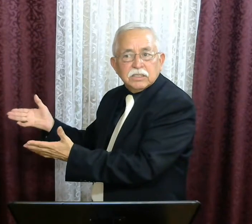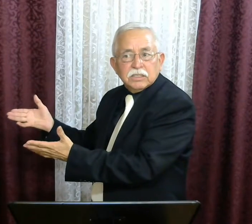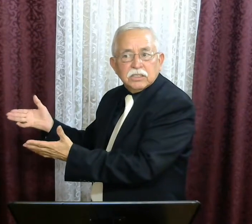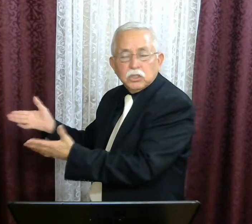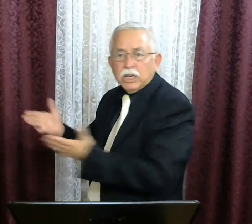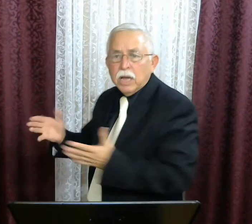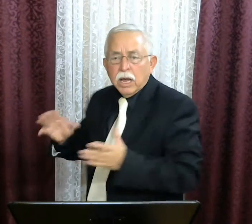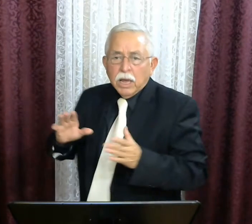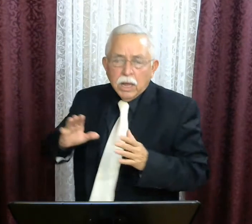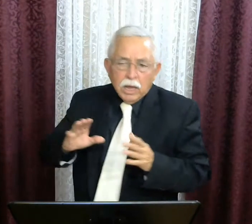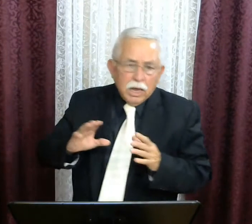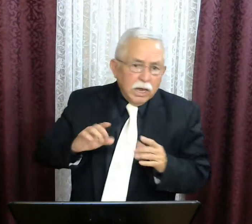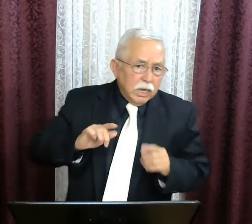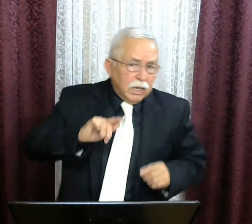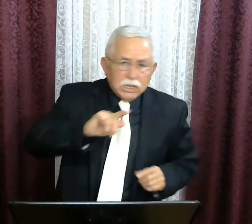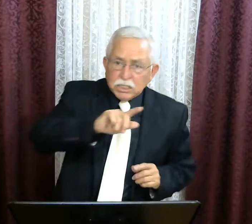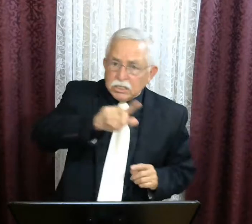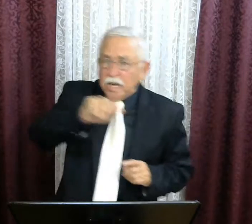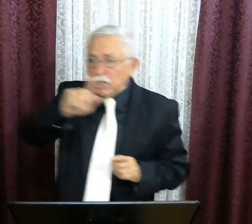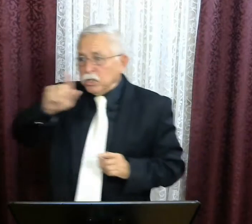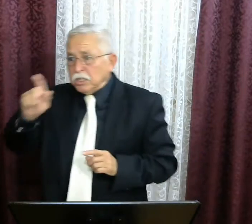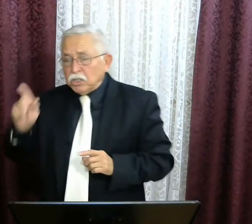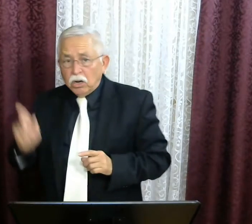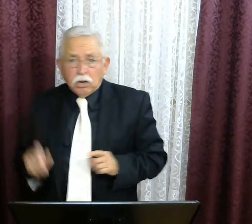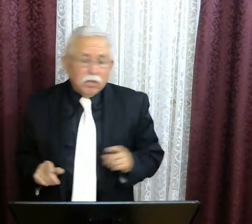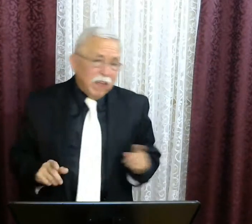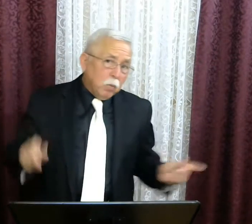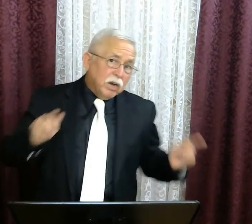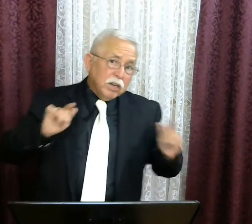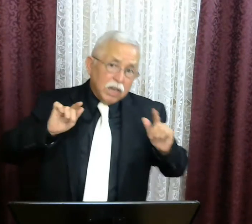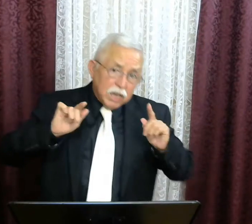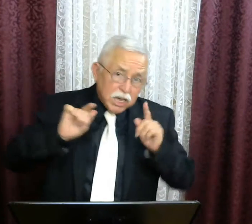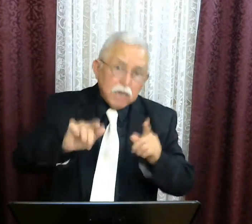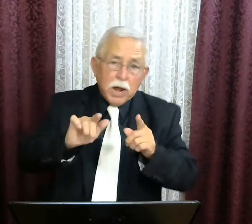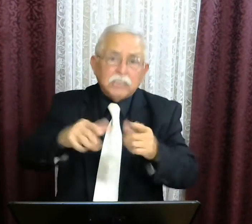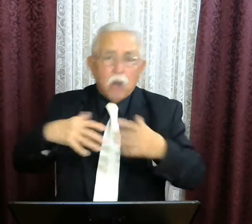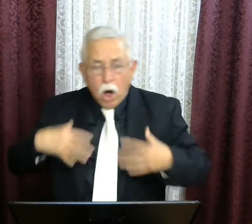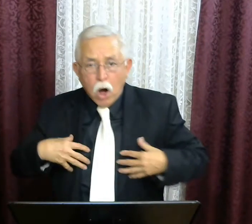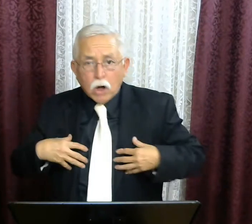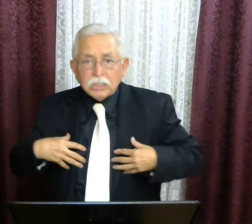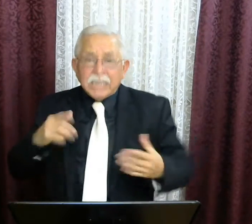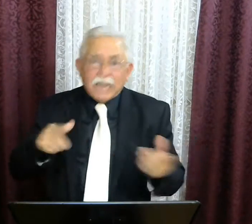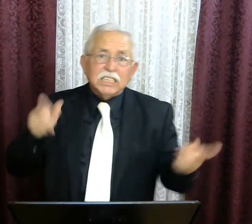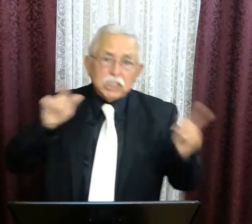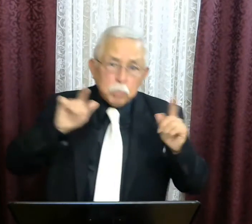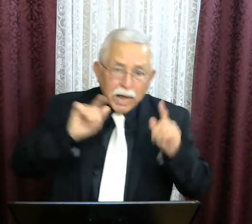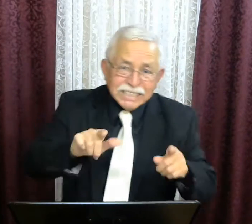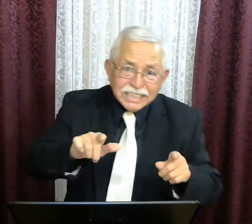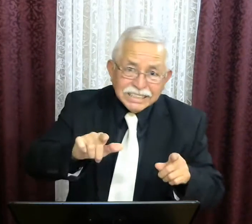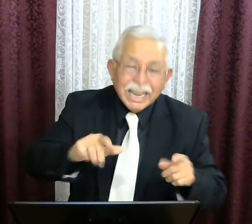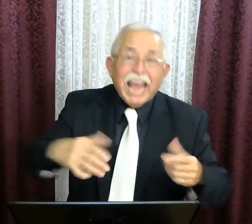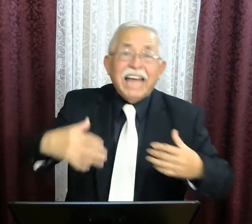You see, his intention is not that when he bless us, that his blessing ending